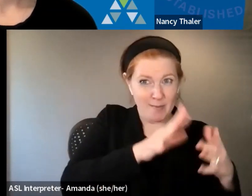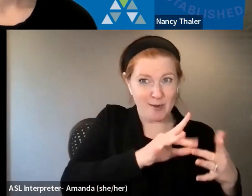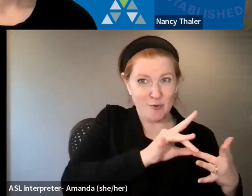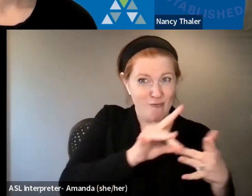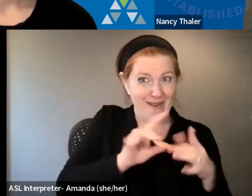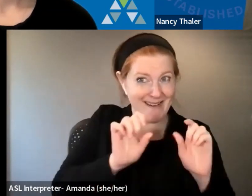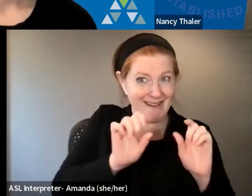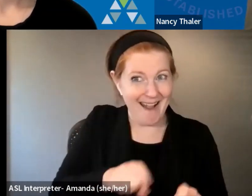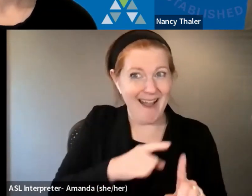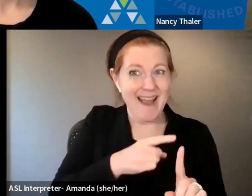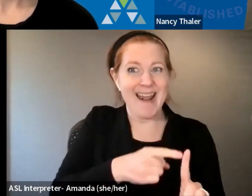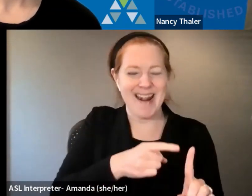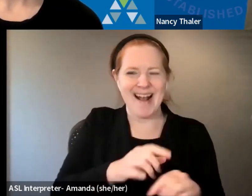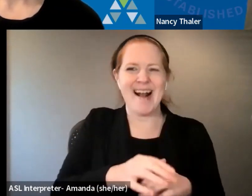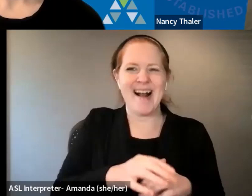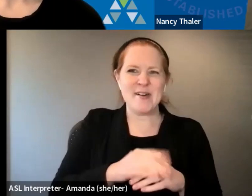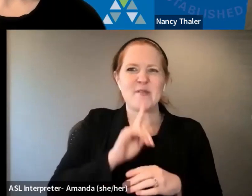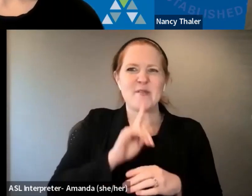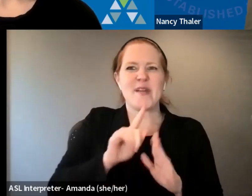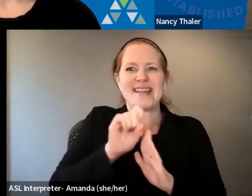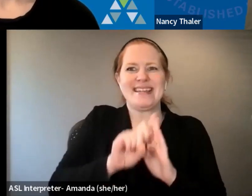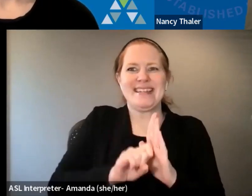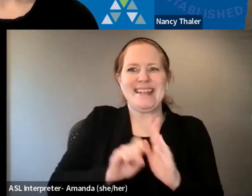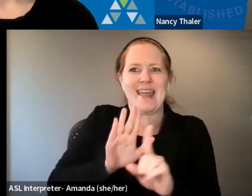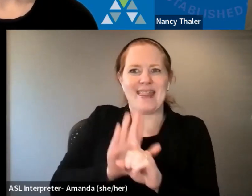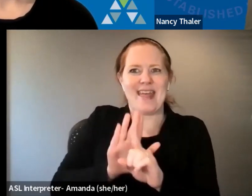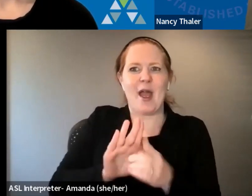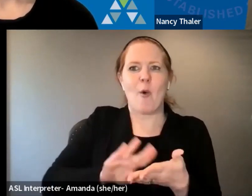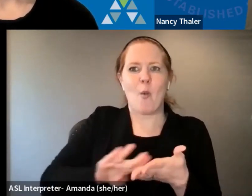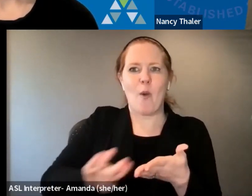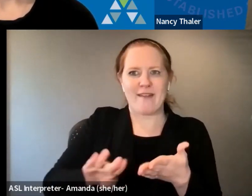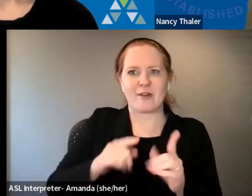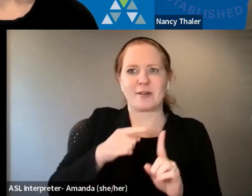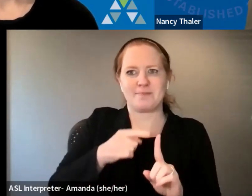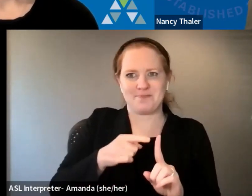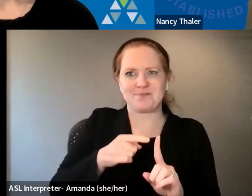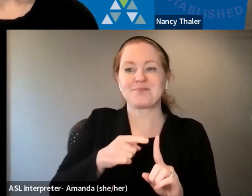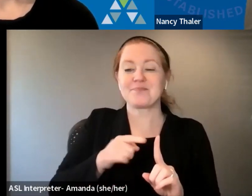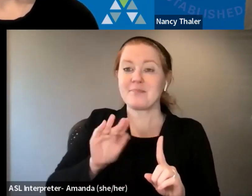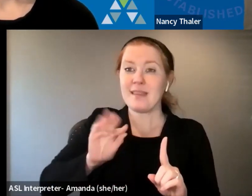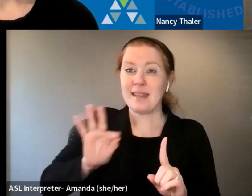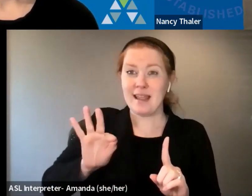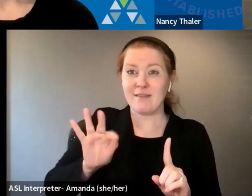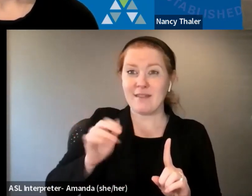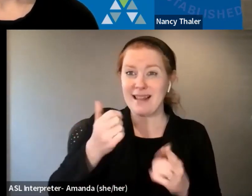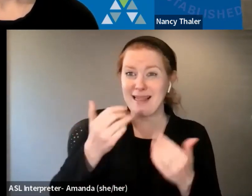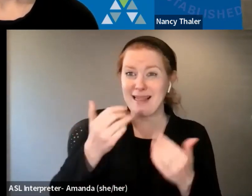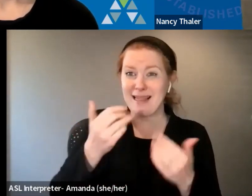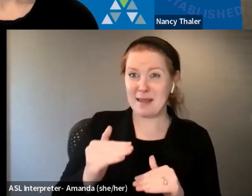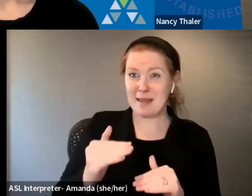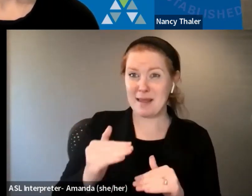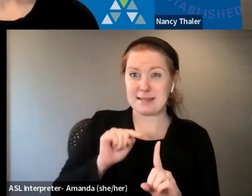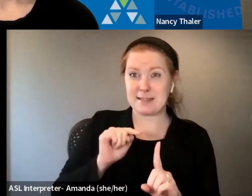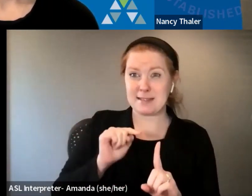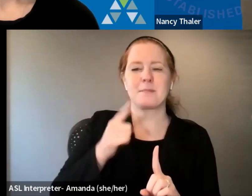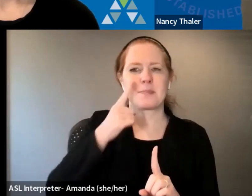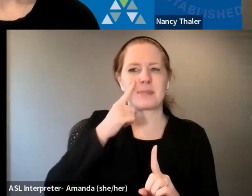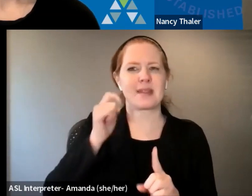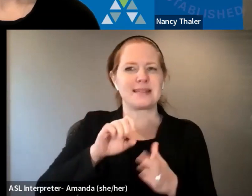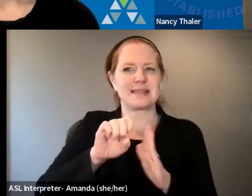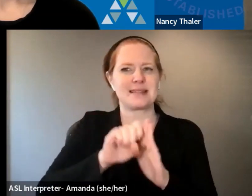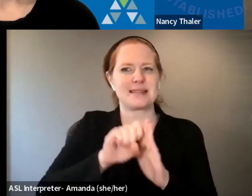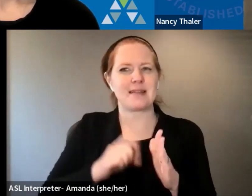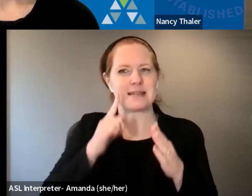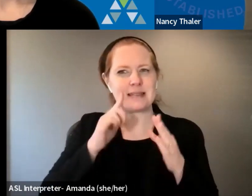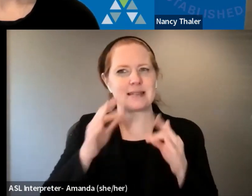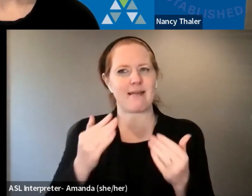it's really the state's waiver. And if there are limits, it's because the state has chosen to limit them.